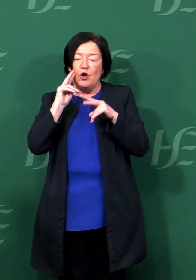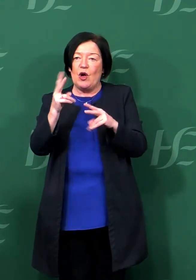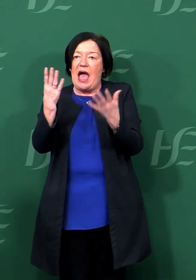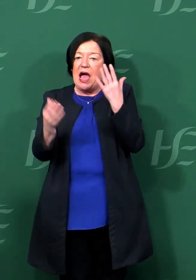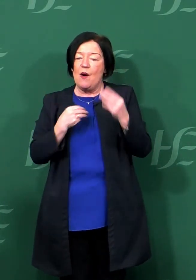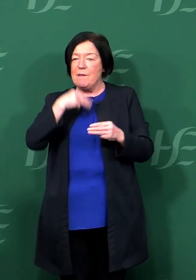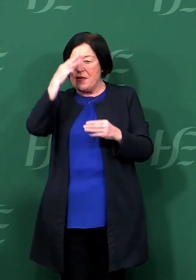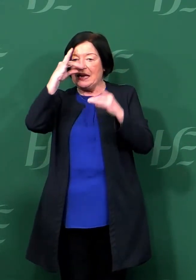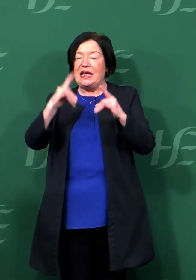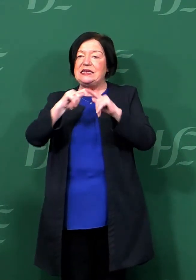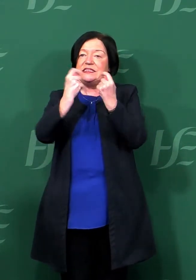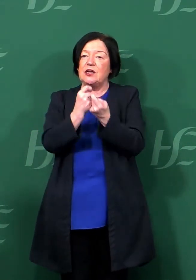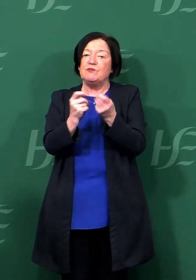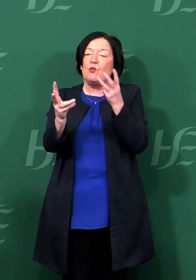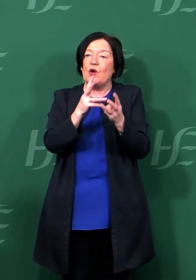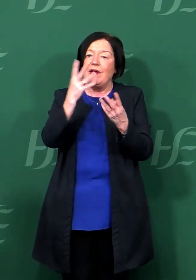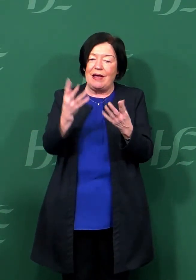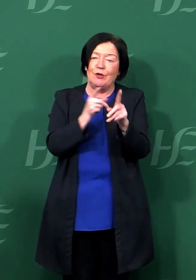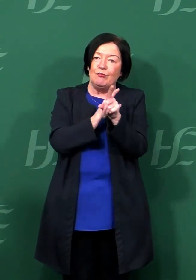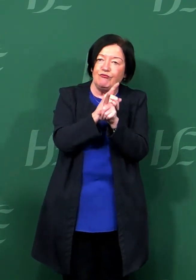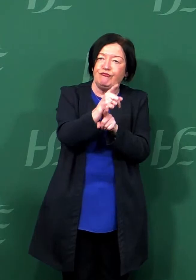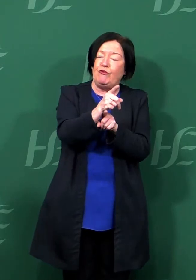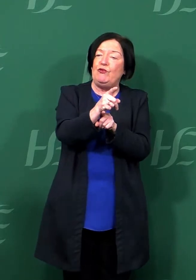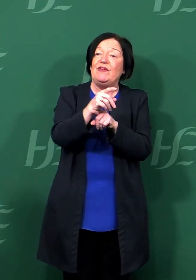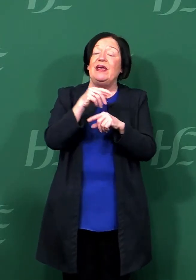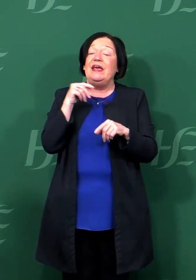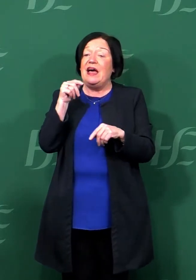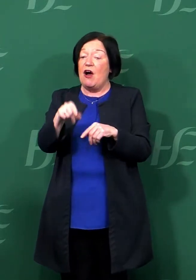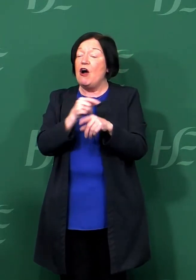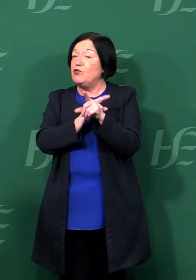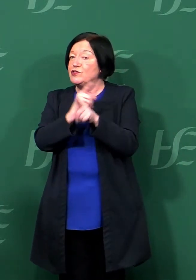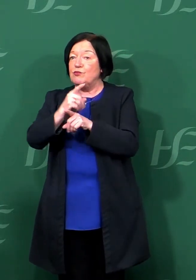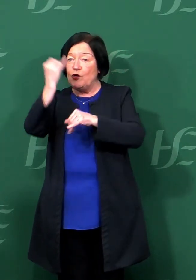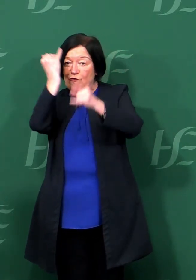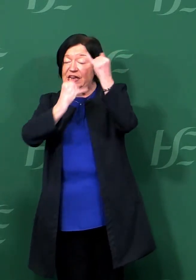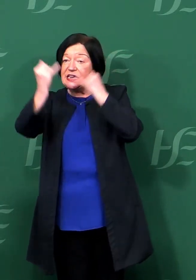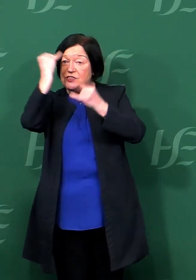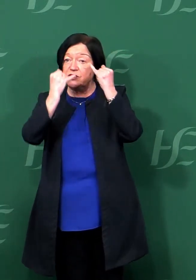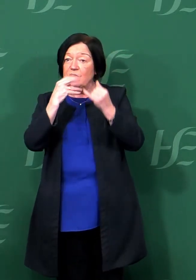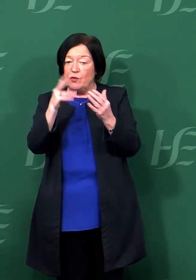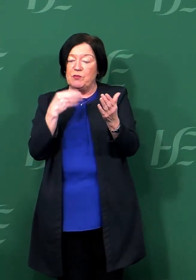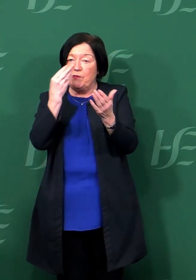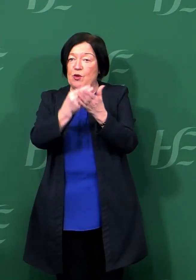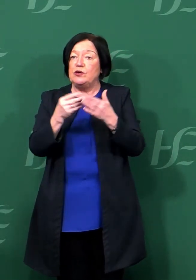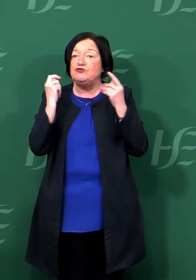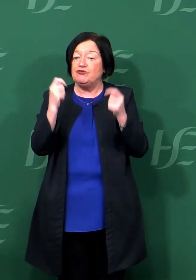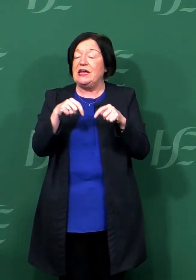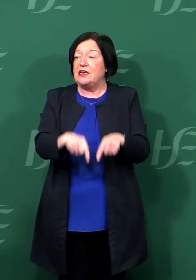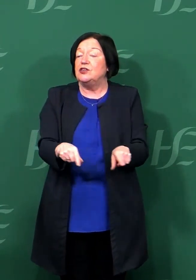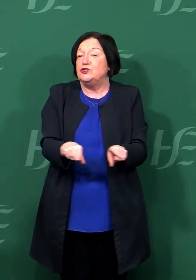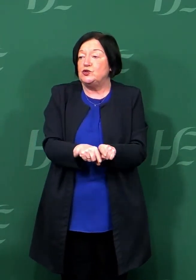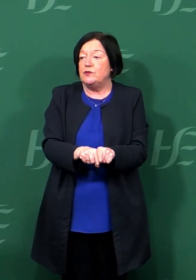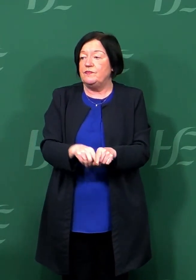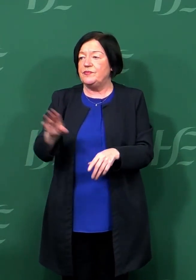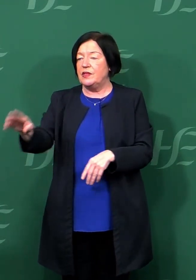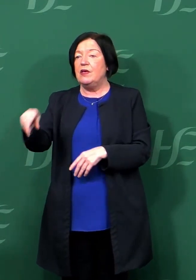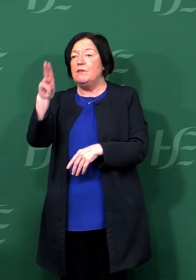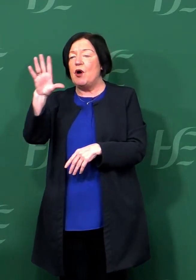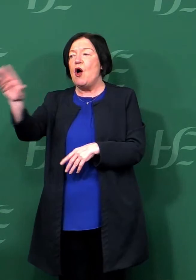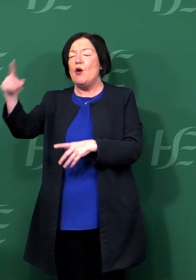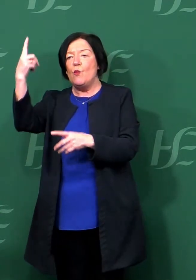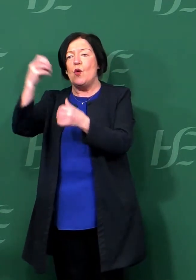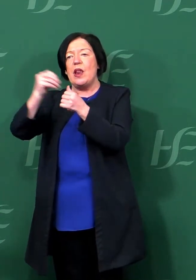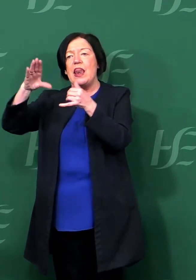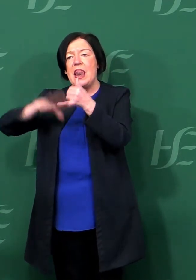how our mental health teams work and how they can work better. So all of those improvement initiatives will be put in train down here too. And sorry, Paul, one last